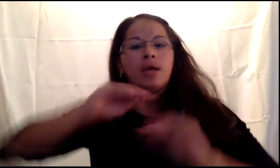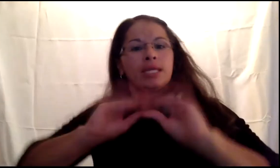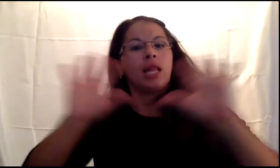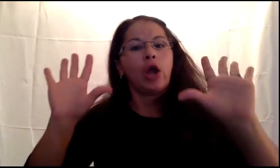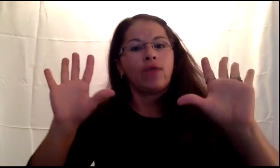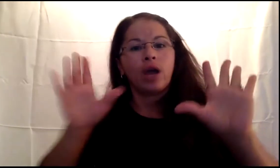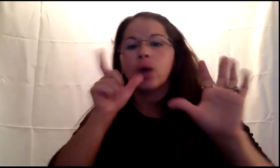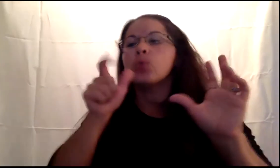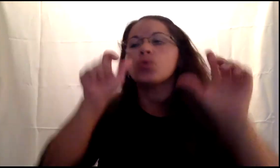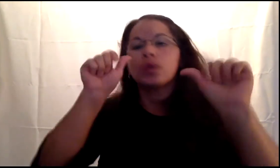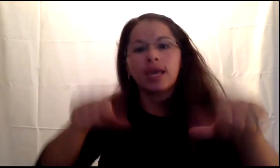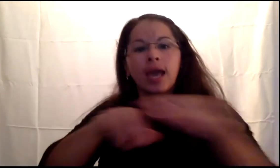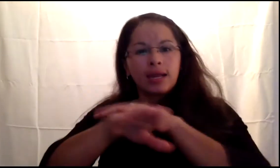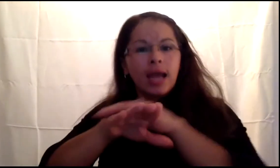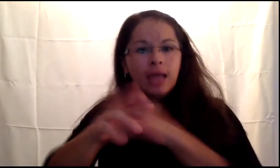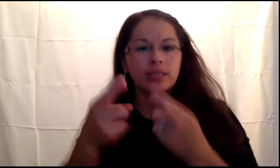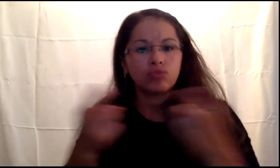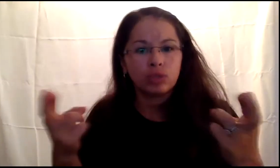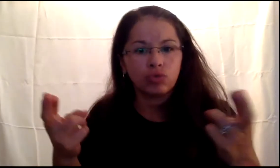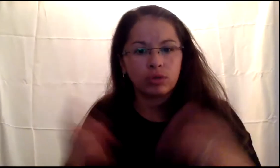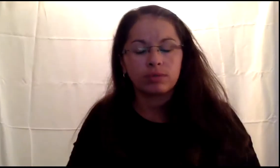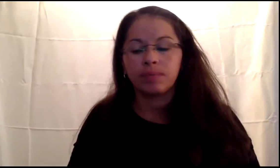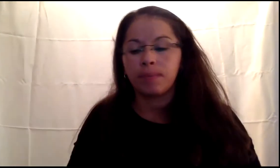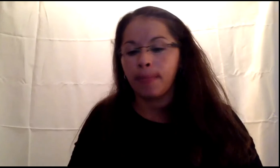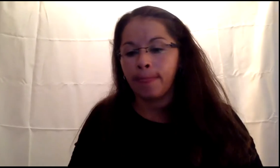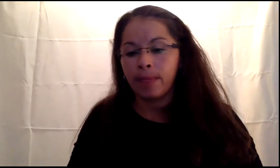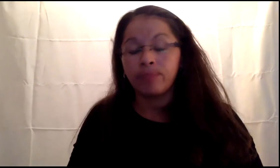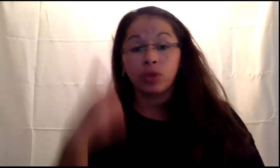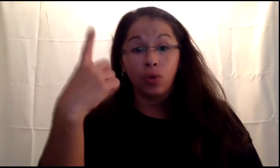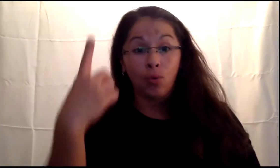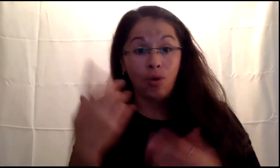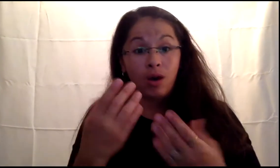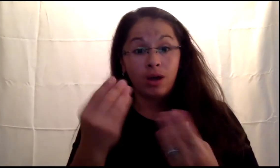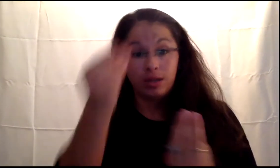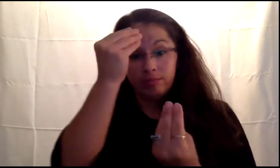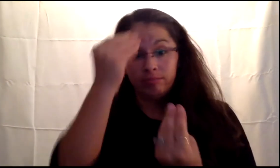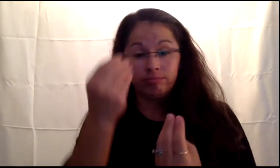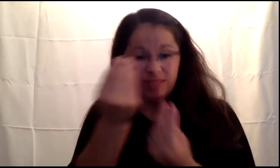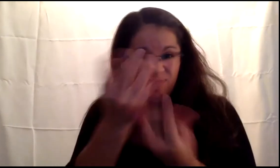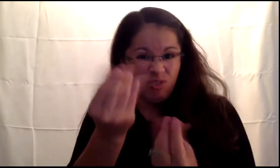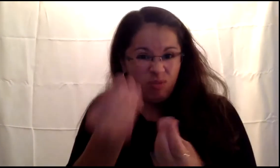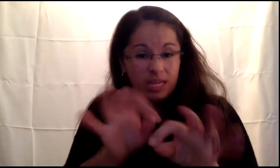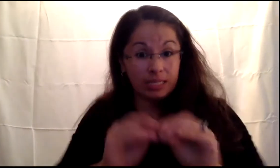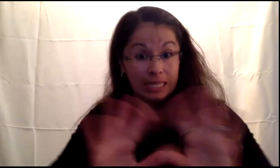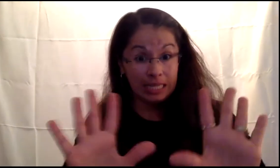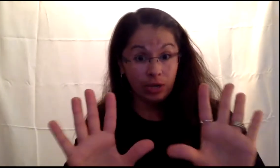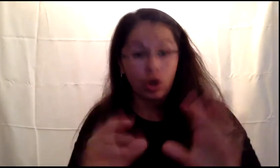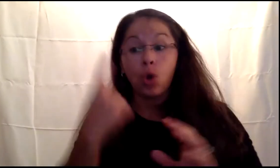those resources. I think one of the things that was clear was some of those resources not being counted as financial aid or being considered financial